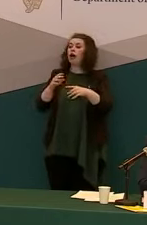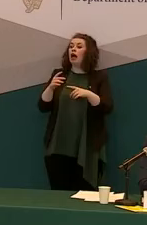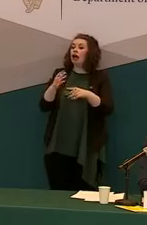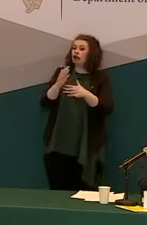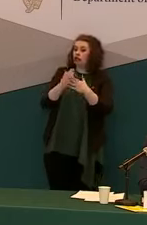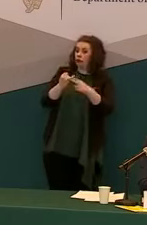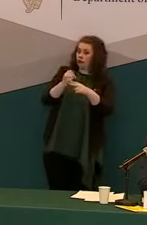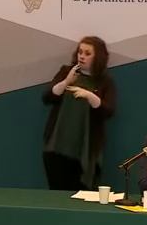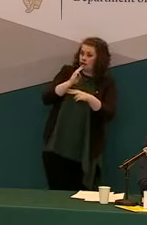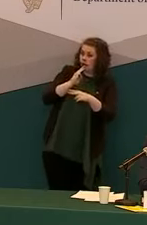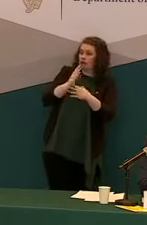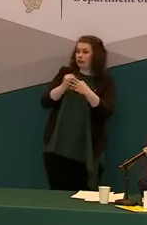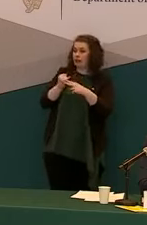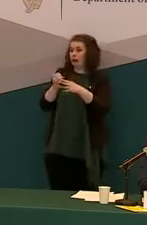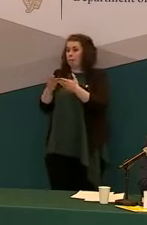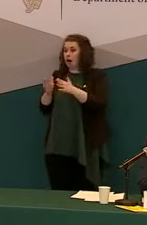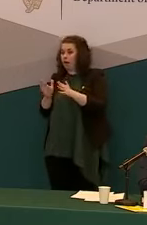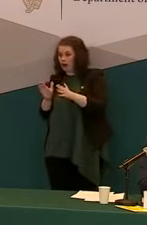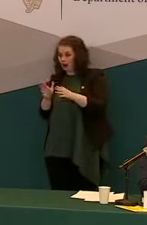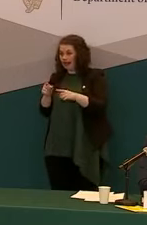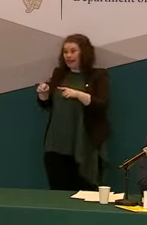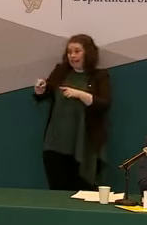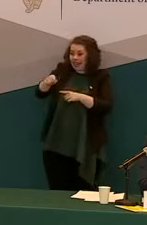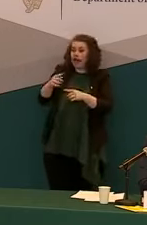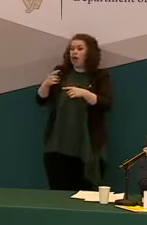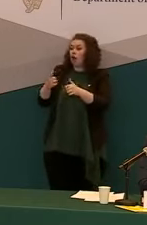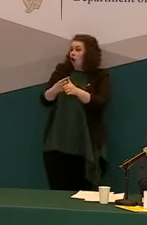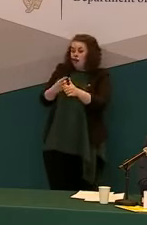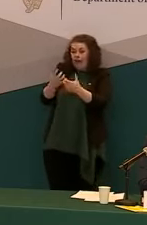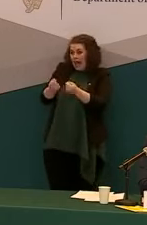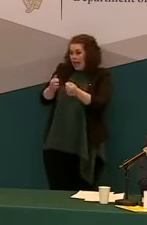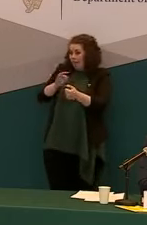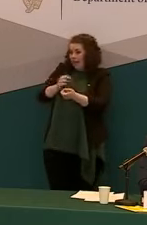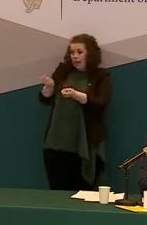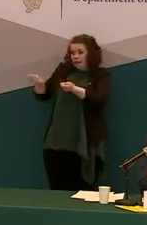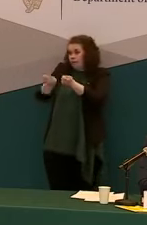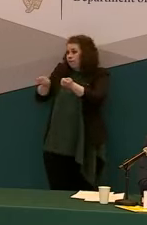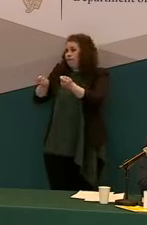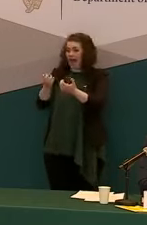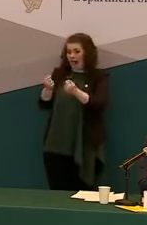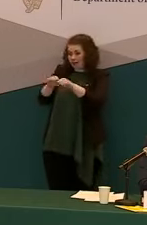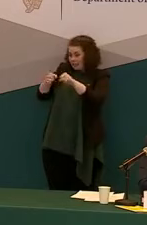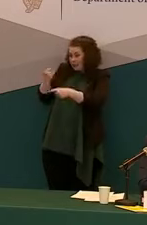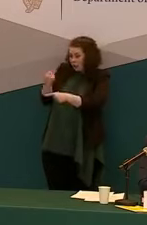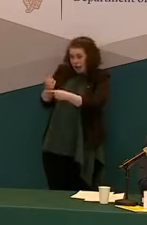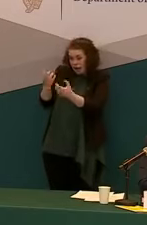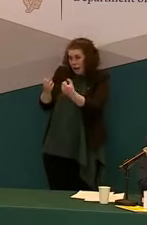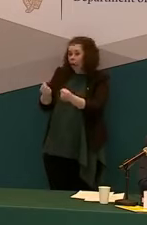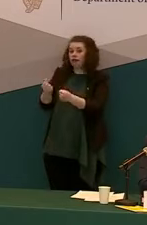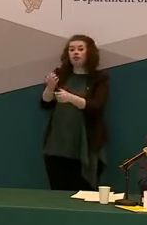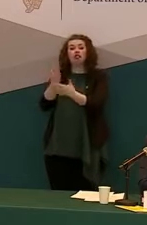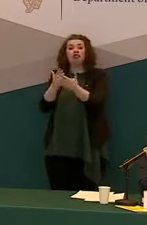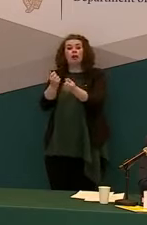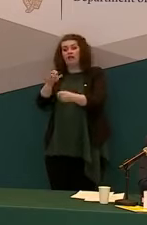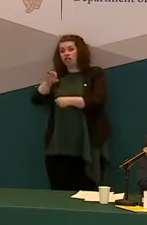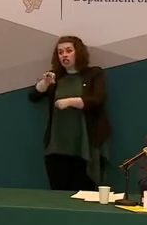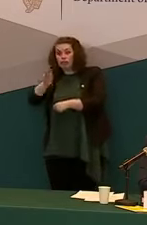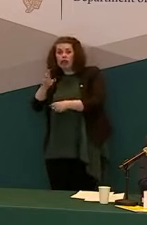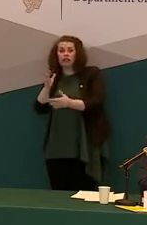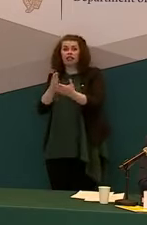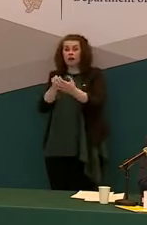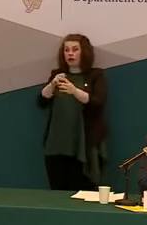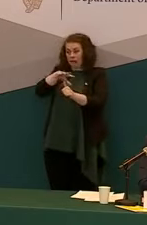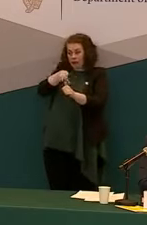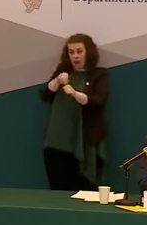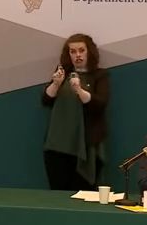clinical governance, existing GP practices who support the care and guide the care, many of whom have received specialist training in end-of-life